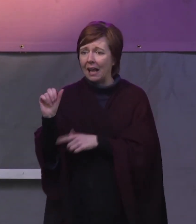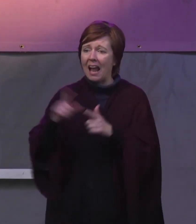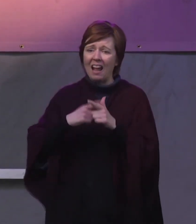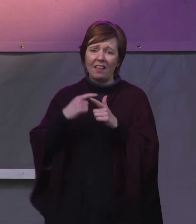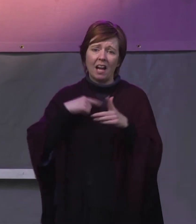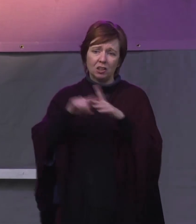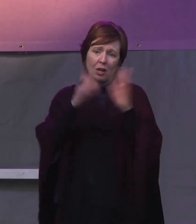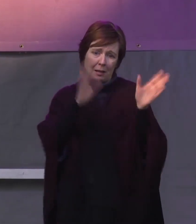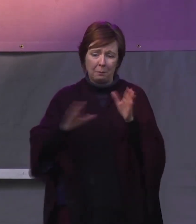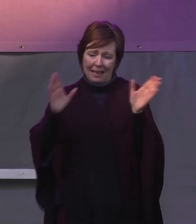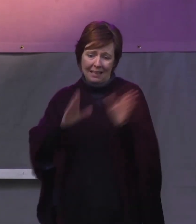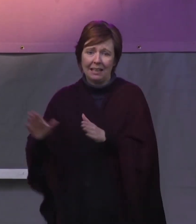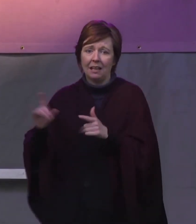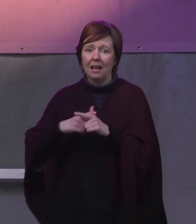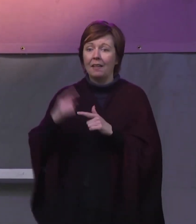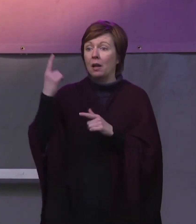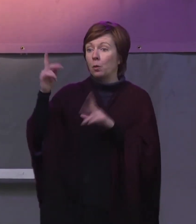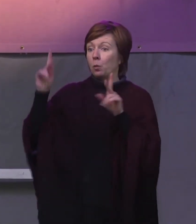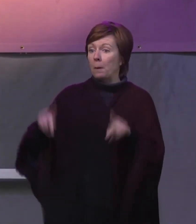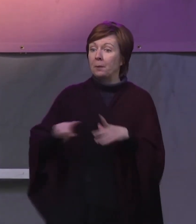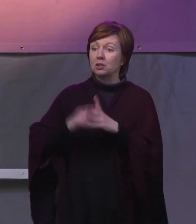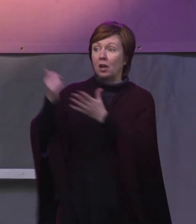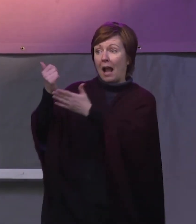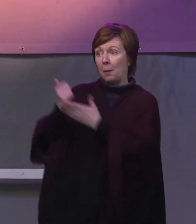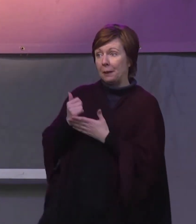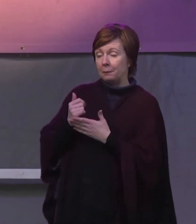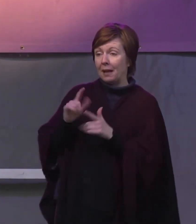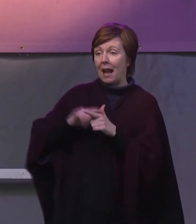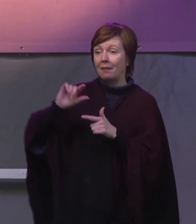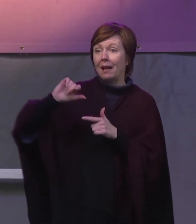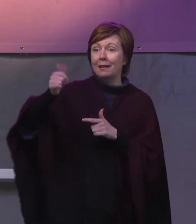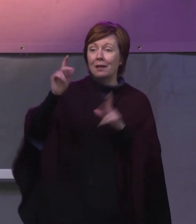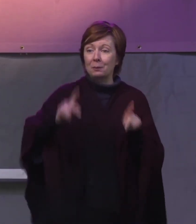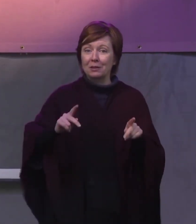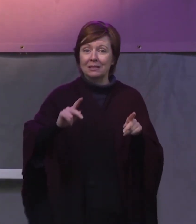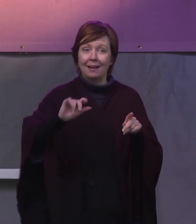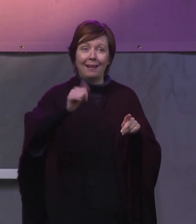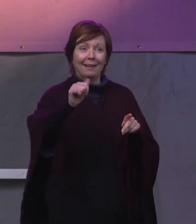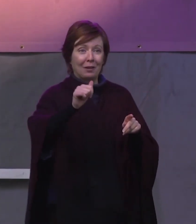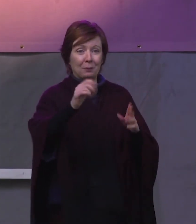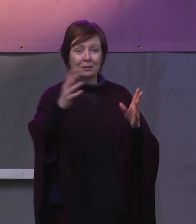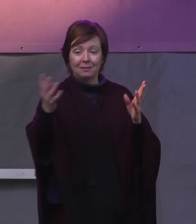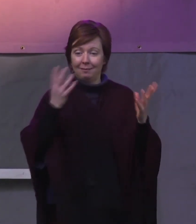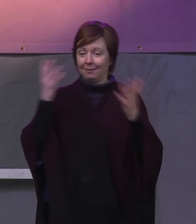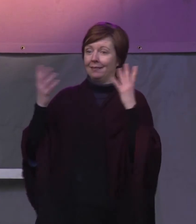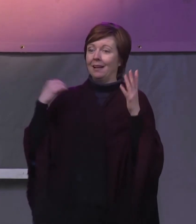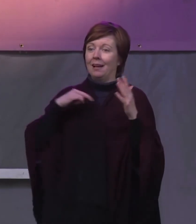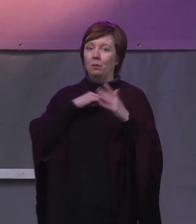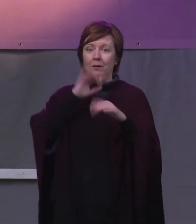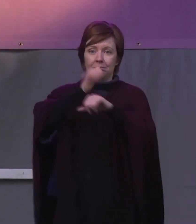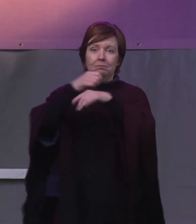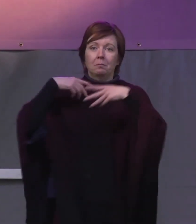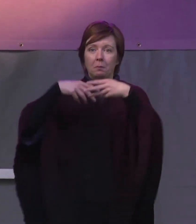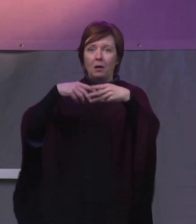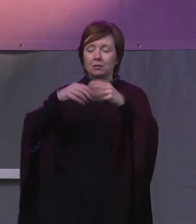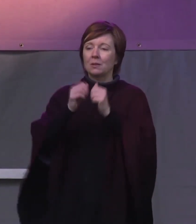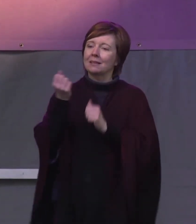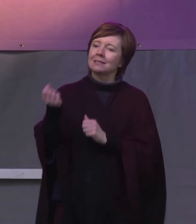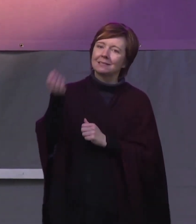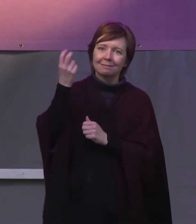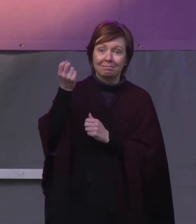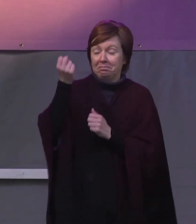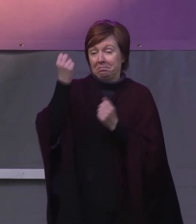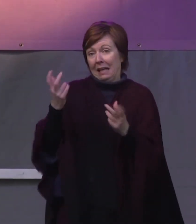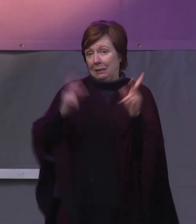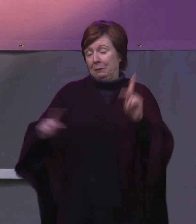then I started planning. And then one person started helping me, and then a second, and then a 10th. And then we had a march with dozens of people standing